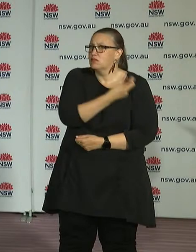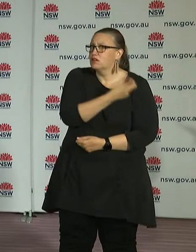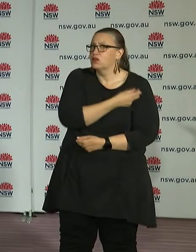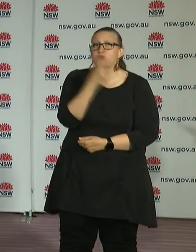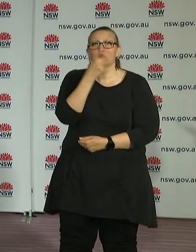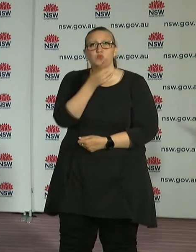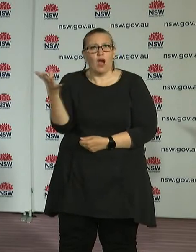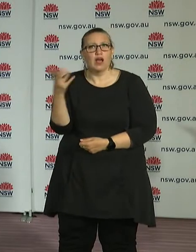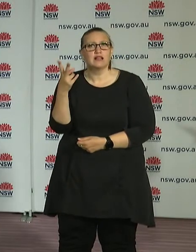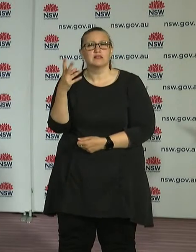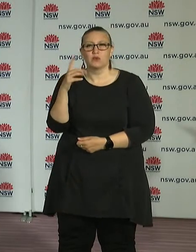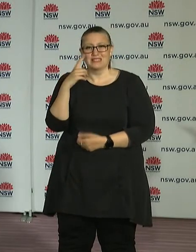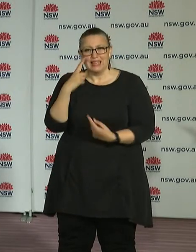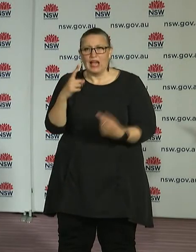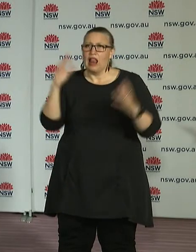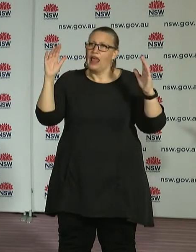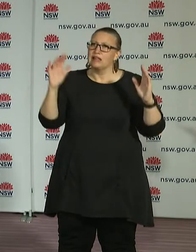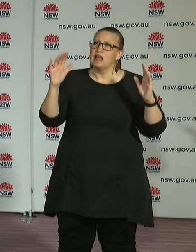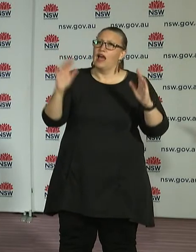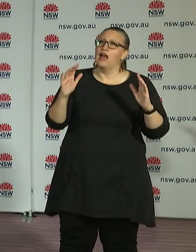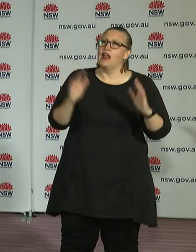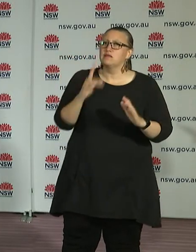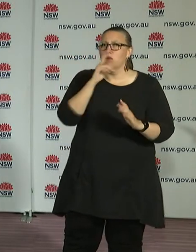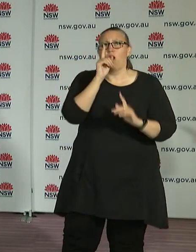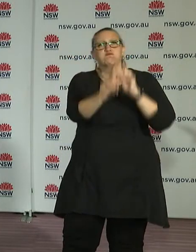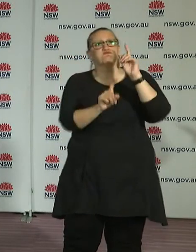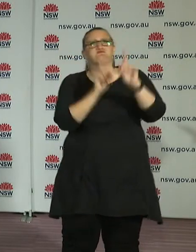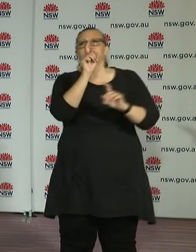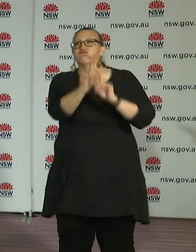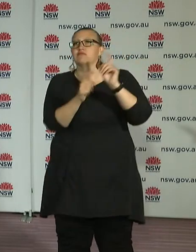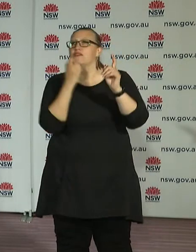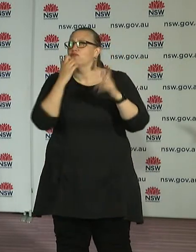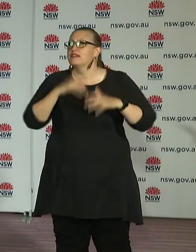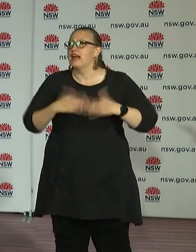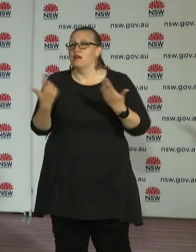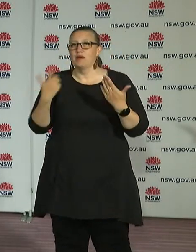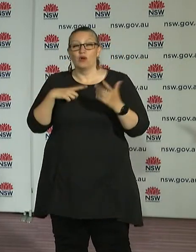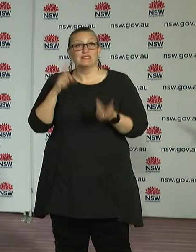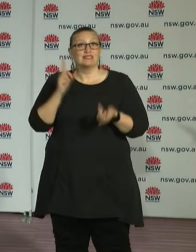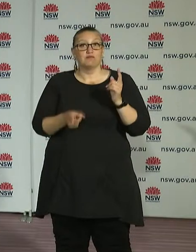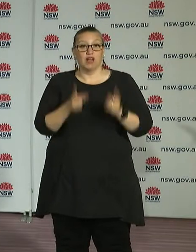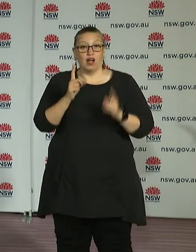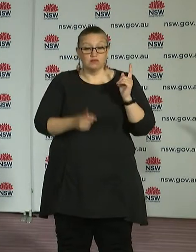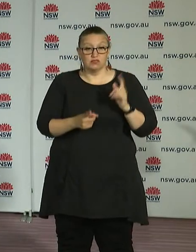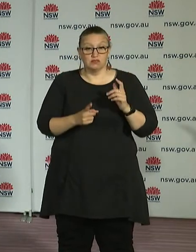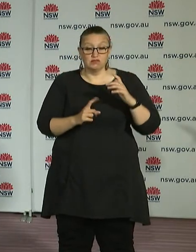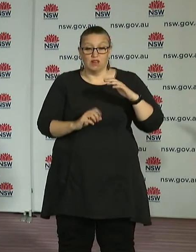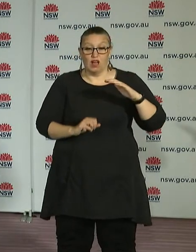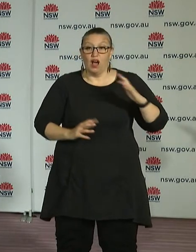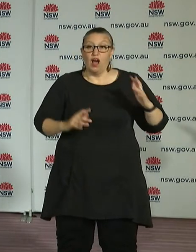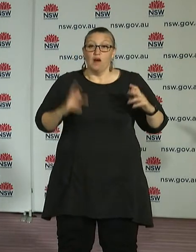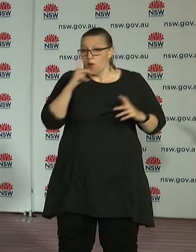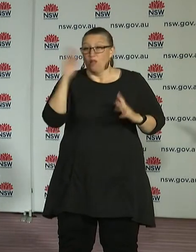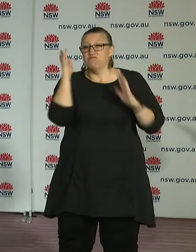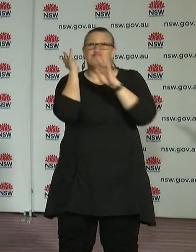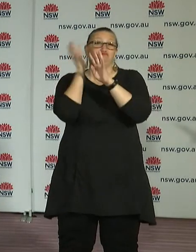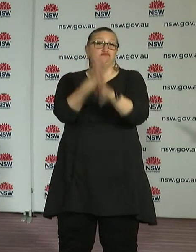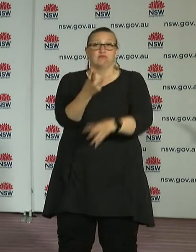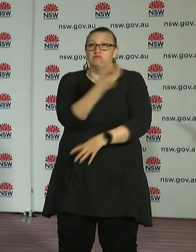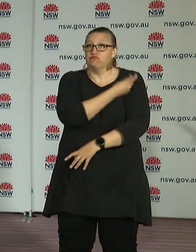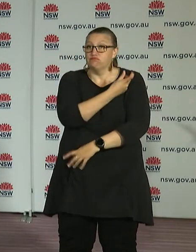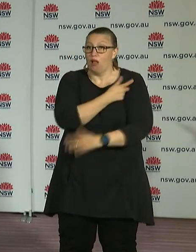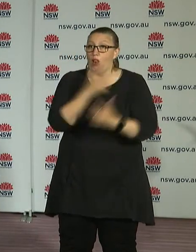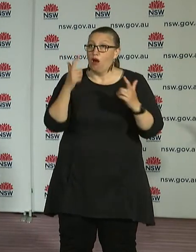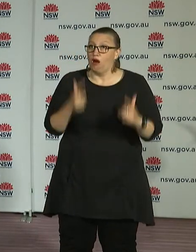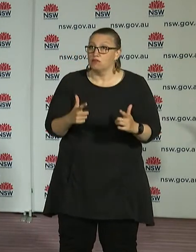down in how many we're getting every day, because obviously once you reach a particular point, that's the case, but we're confident we'll get to